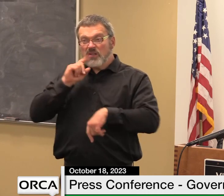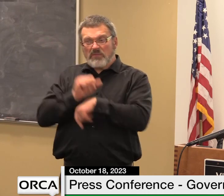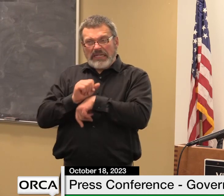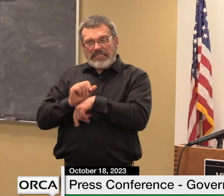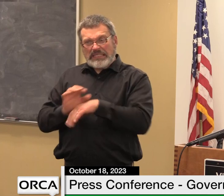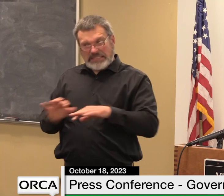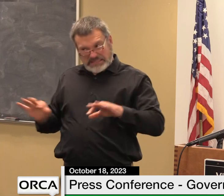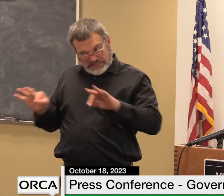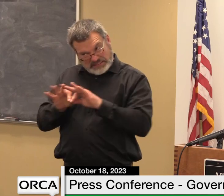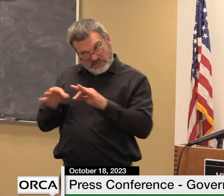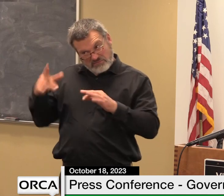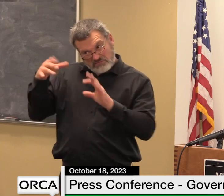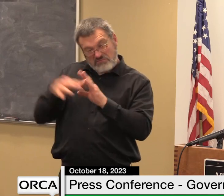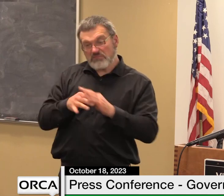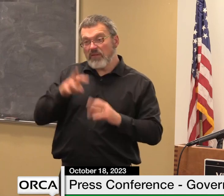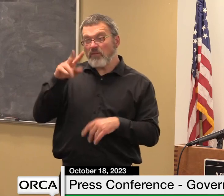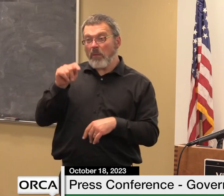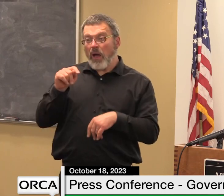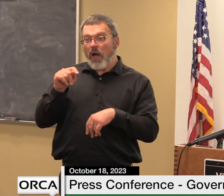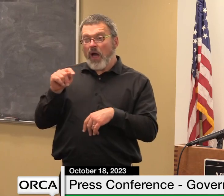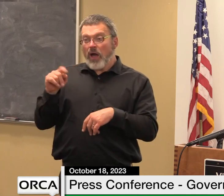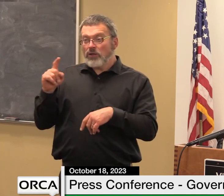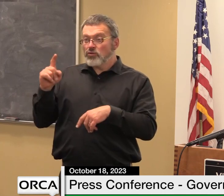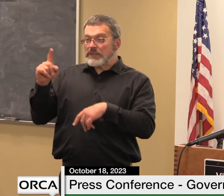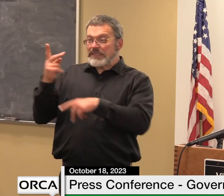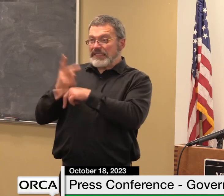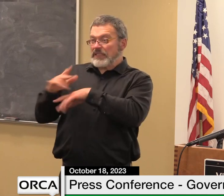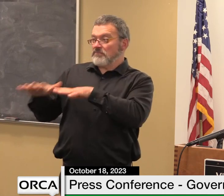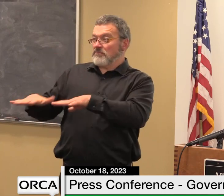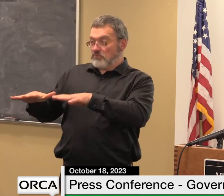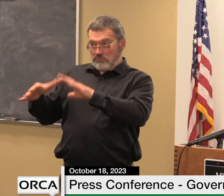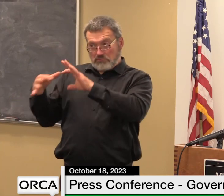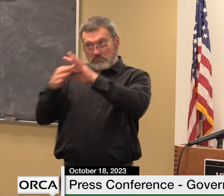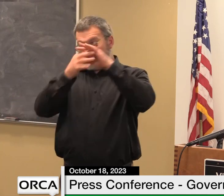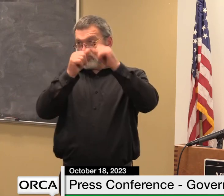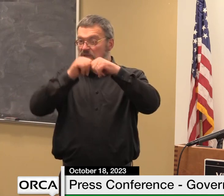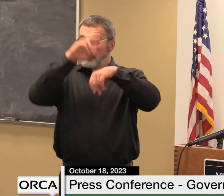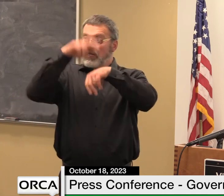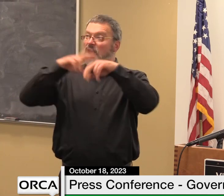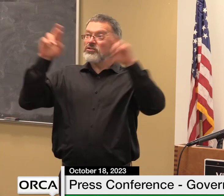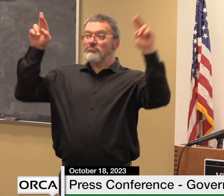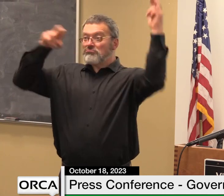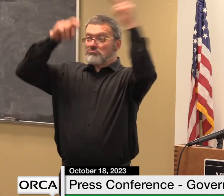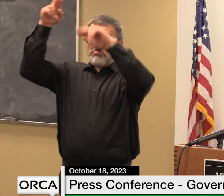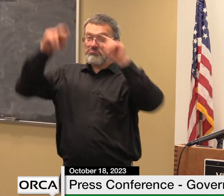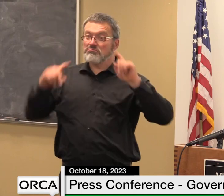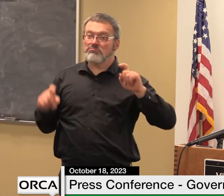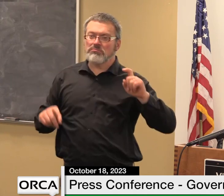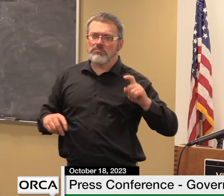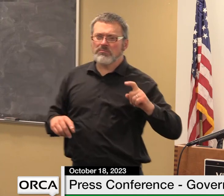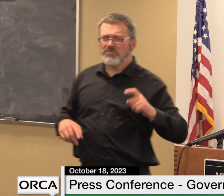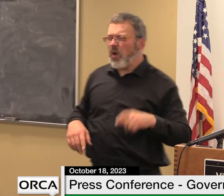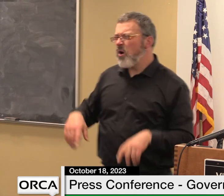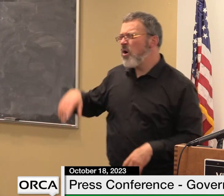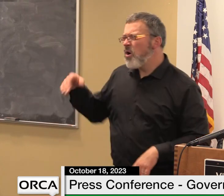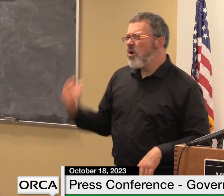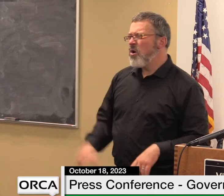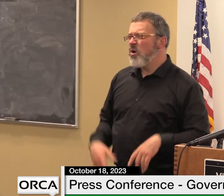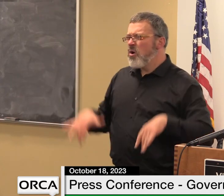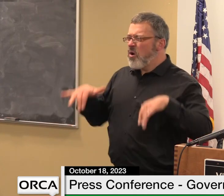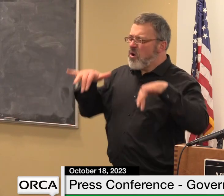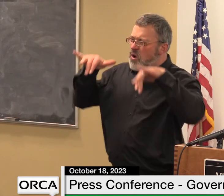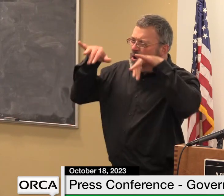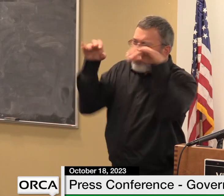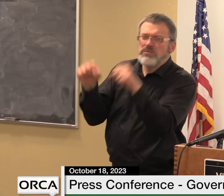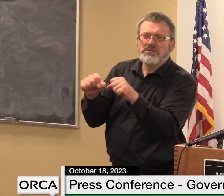it's workforce and just kind of keeping Vermont in that national landscape of creating such important technology? It's really essential for us. They are a